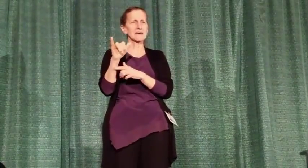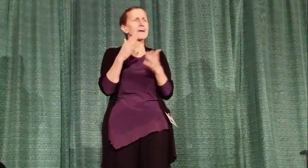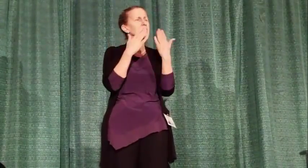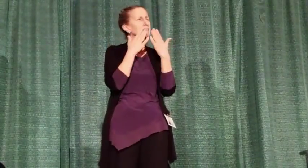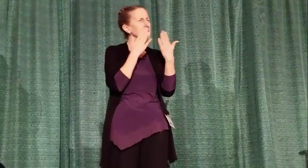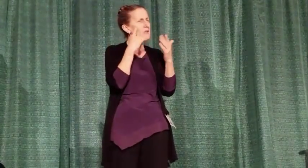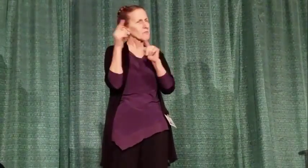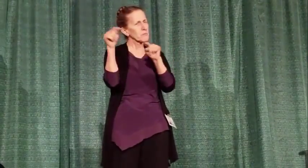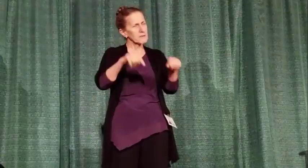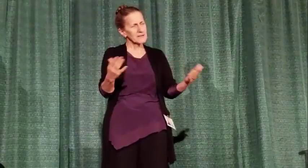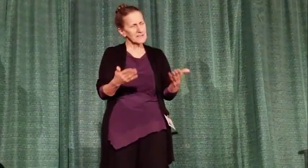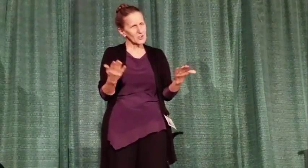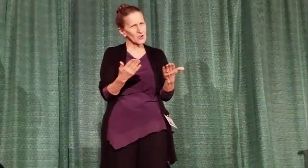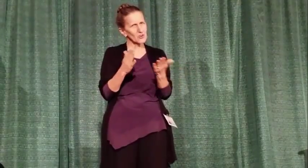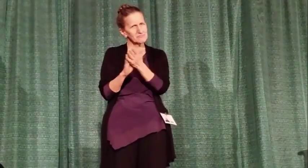being here.